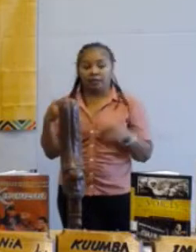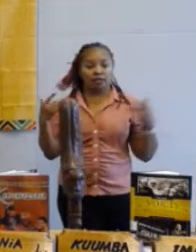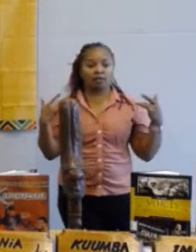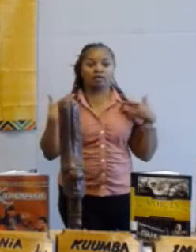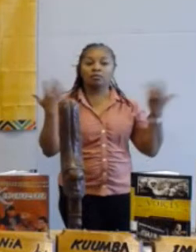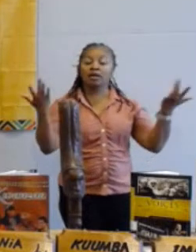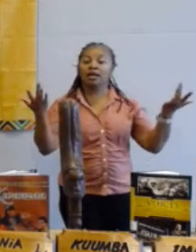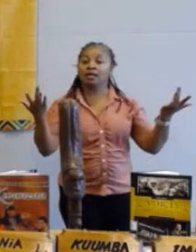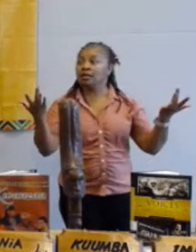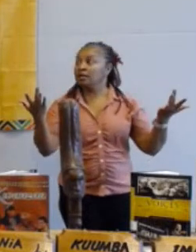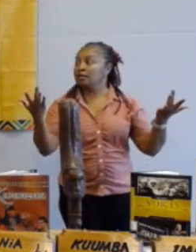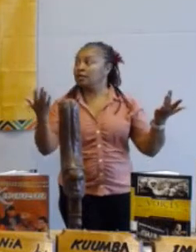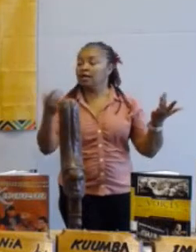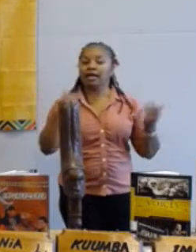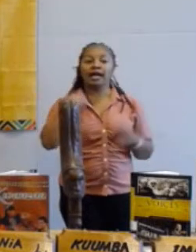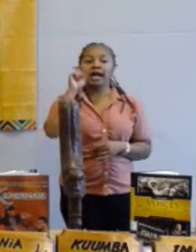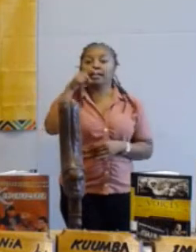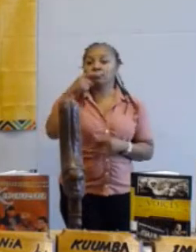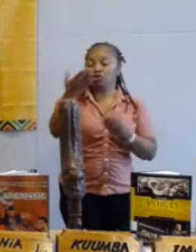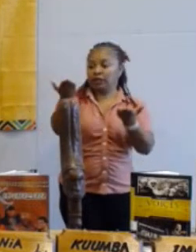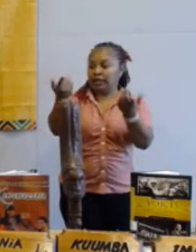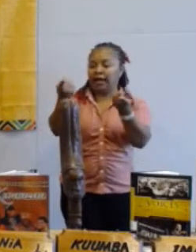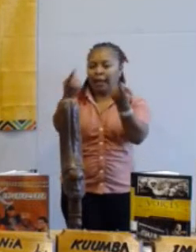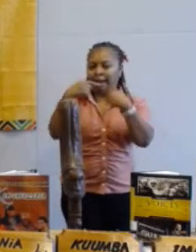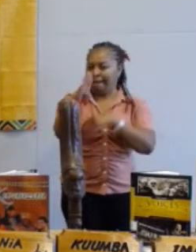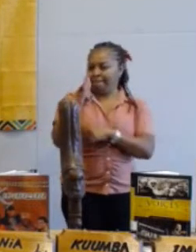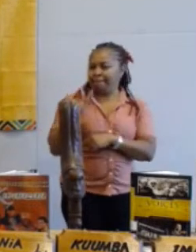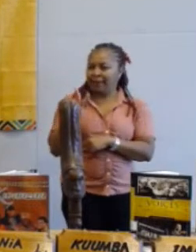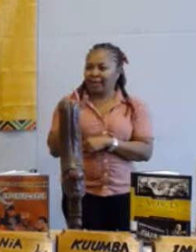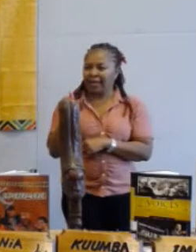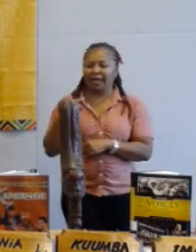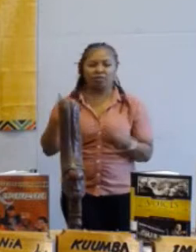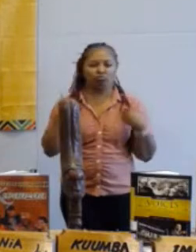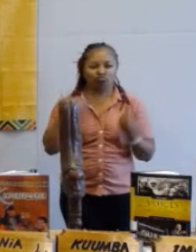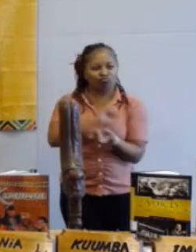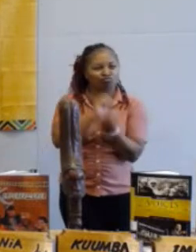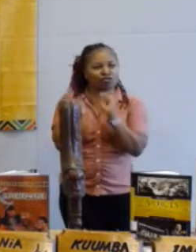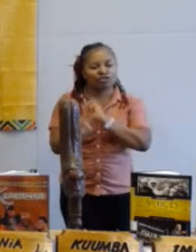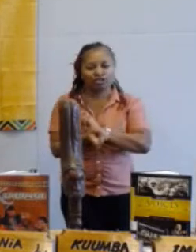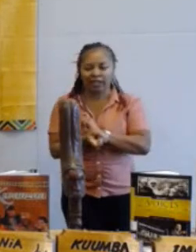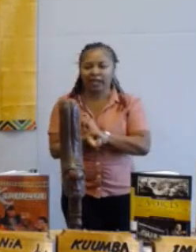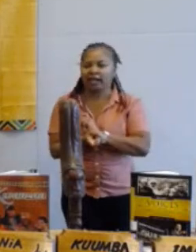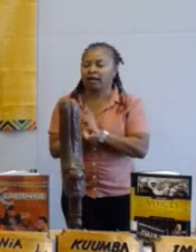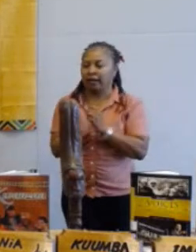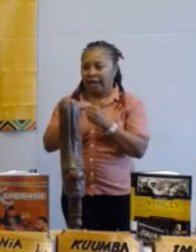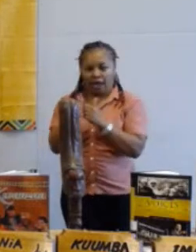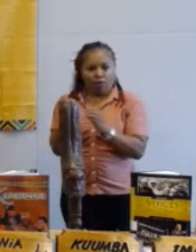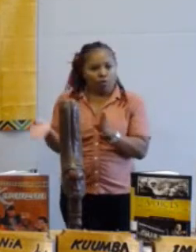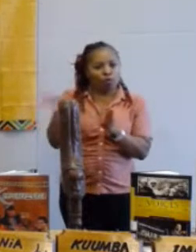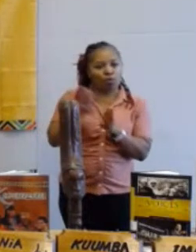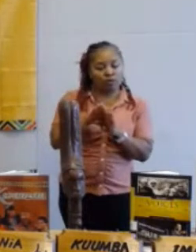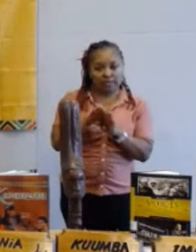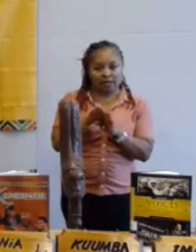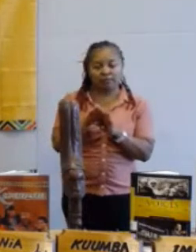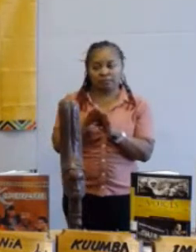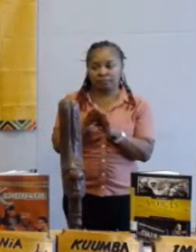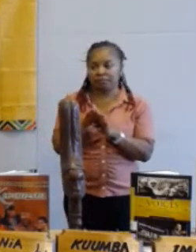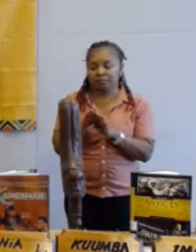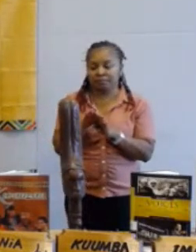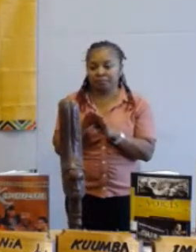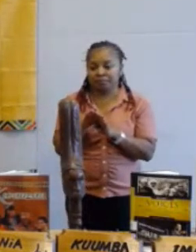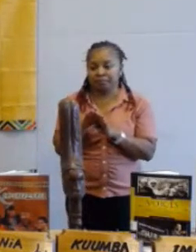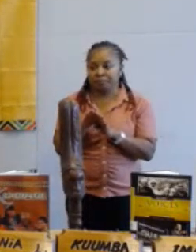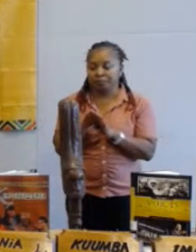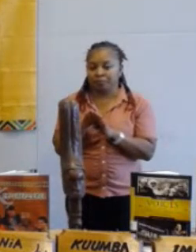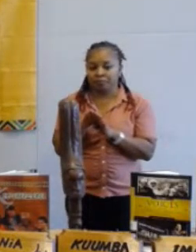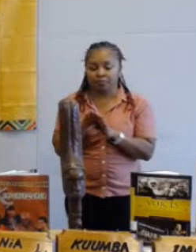Gani. I need you to come back for just 1 second. We had a slight change in the way we're going to close out. Do